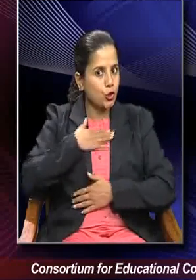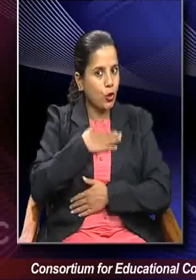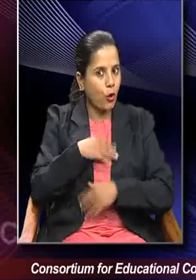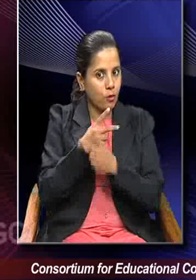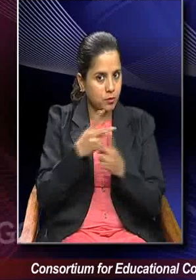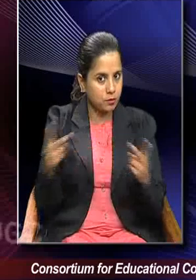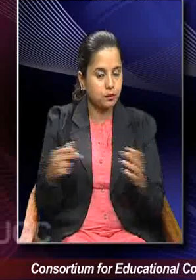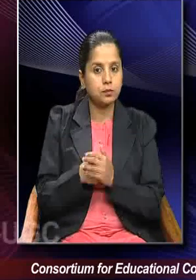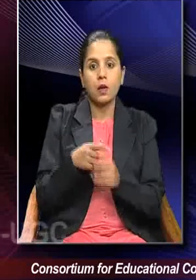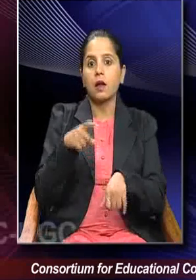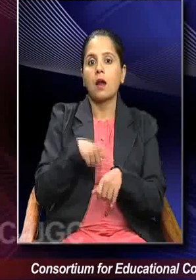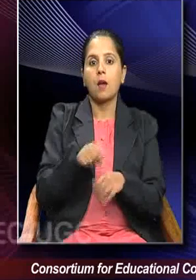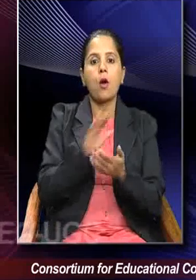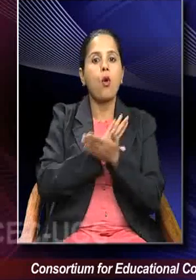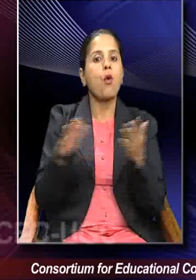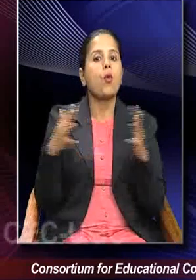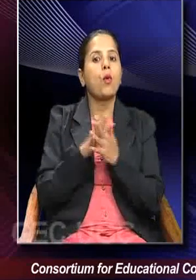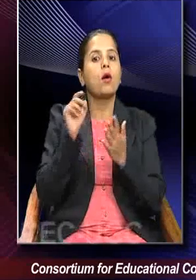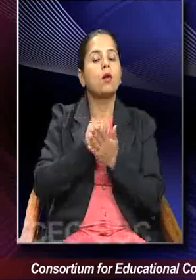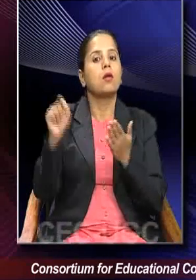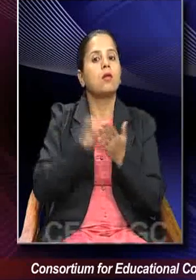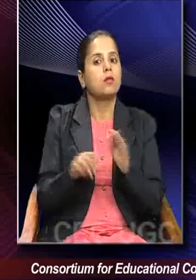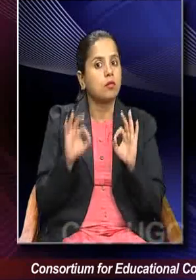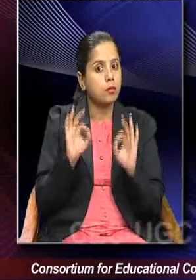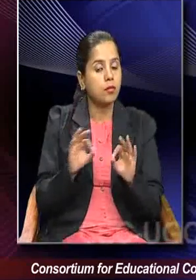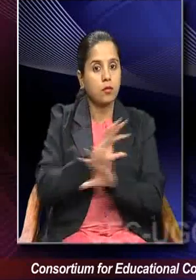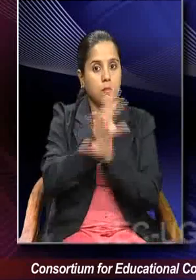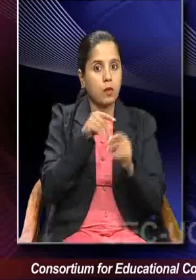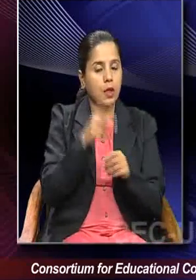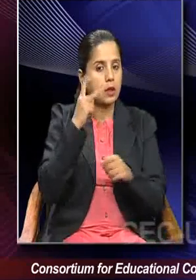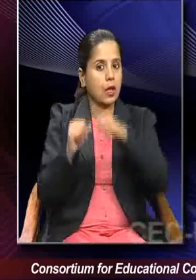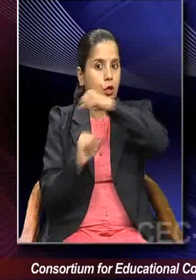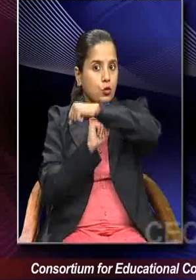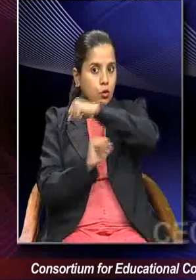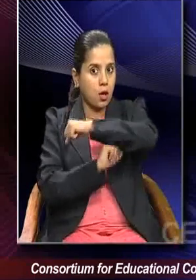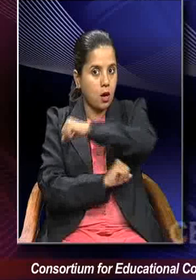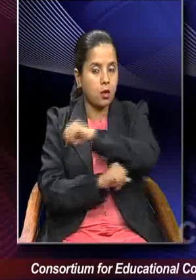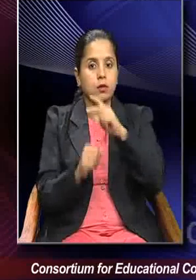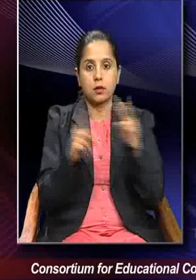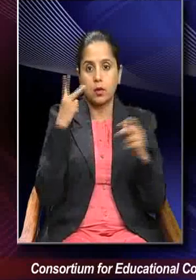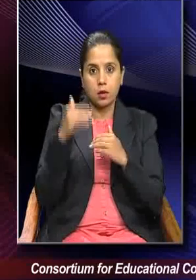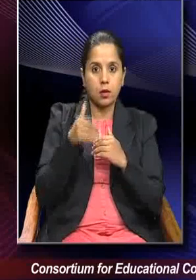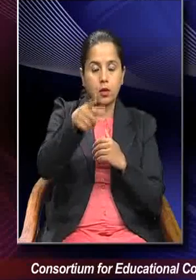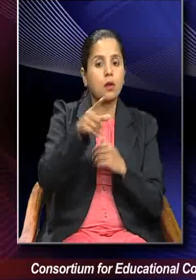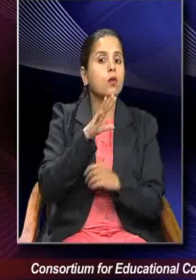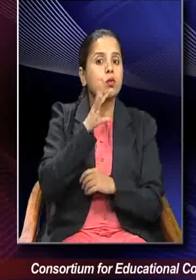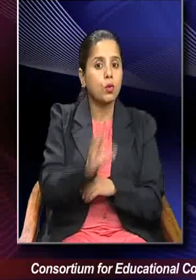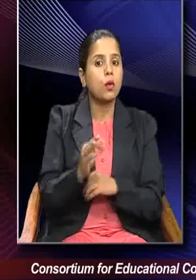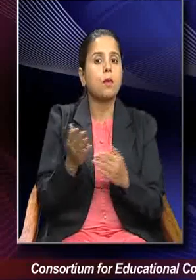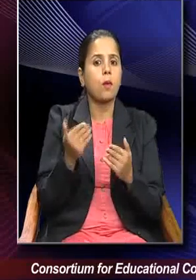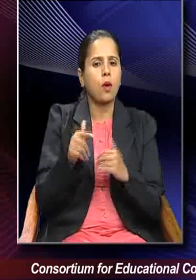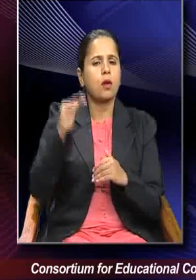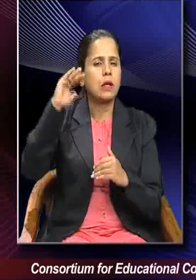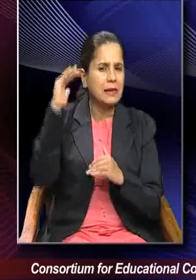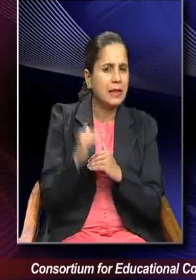and time to homework. The structure and consistency can actually lessen